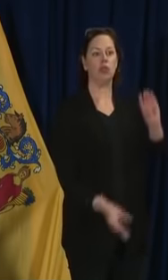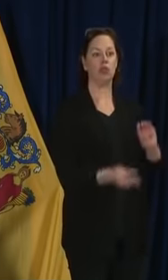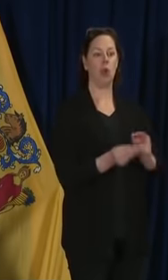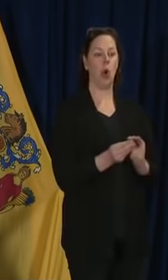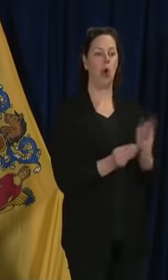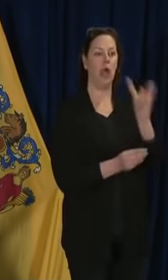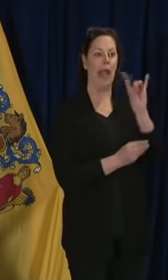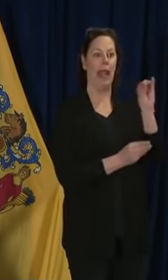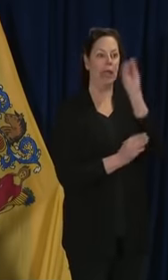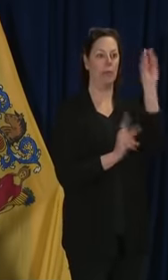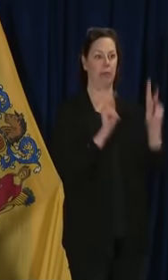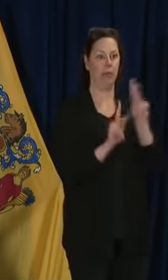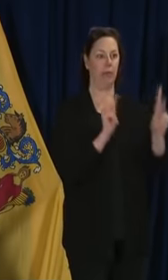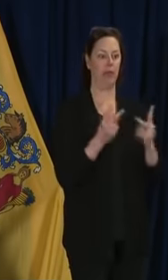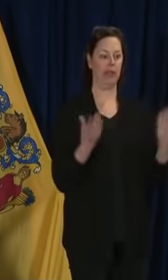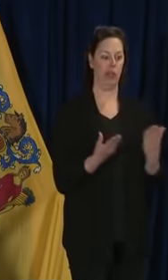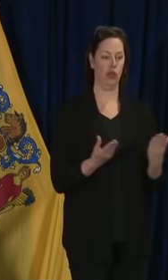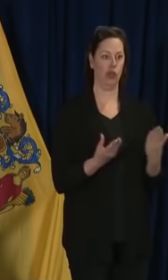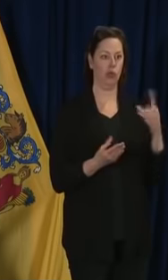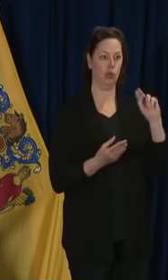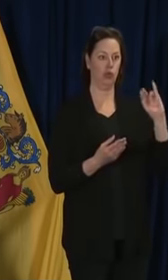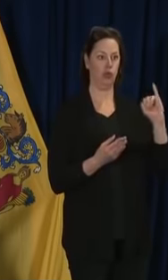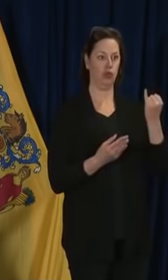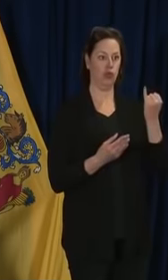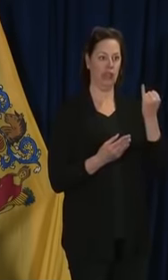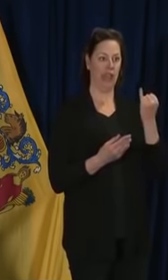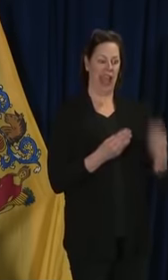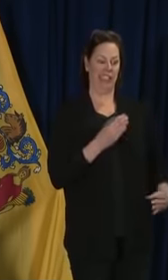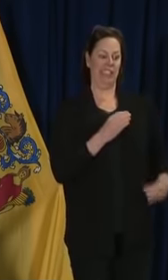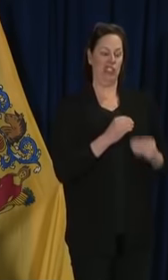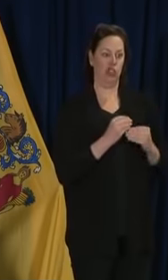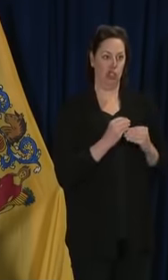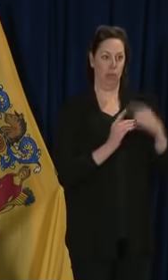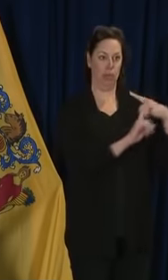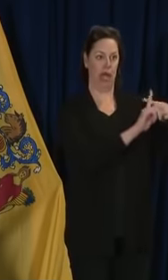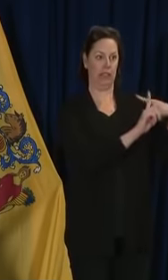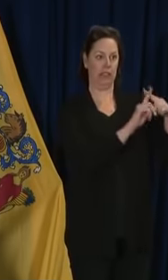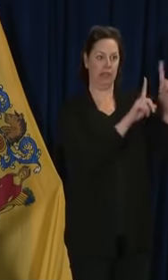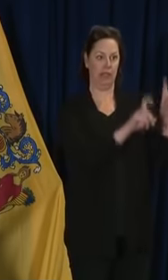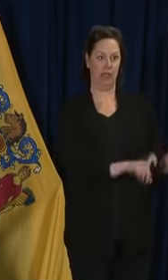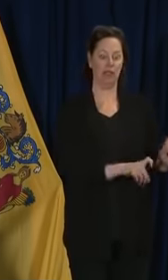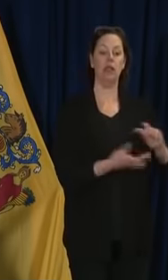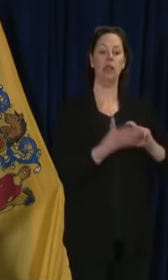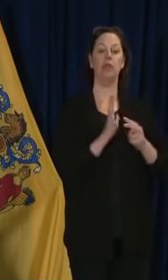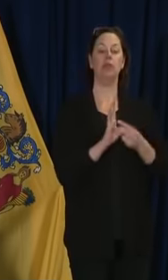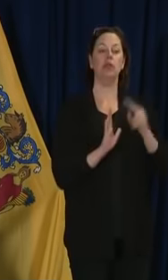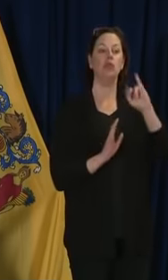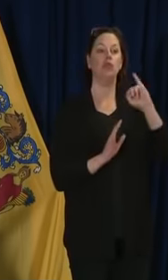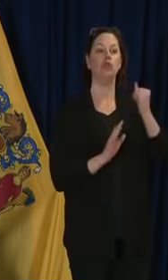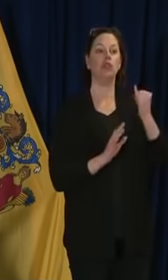have tested positive for coronavirus, bringing our statewide total to